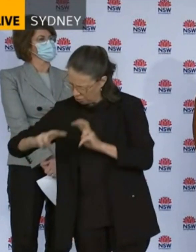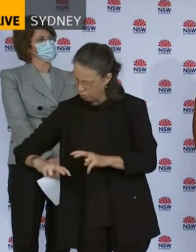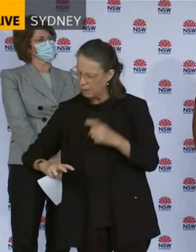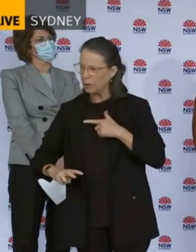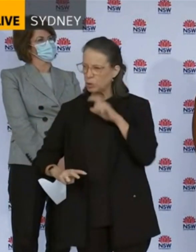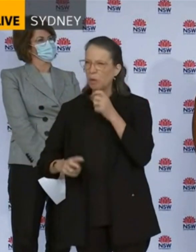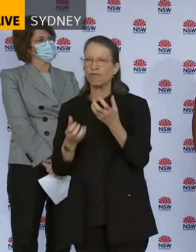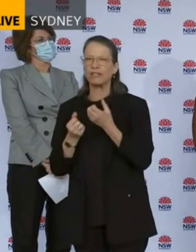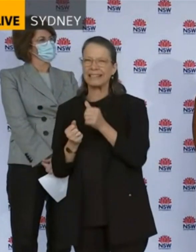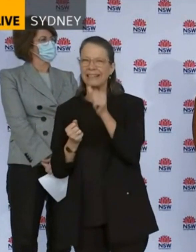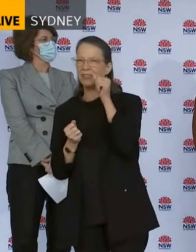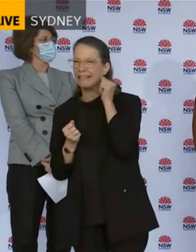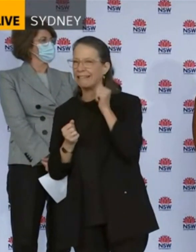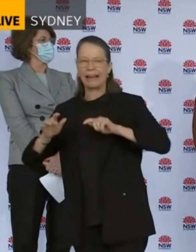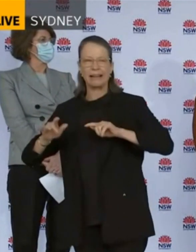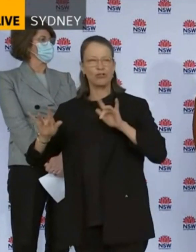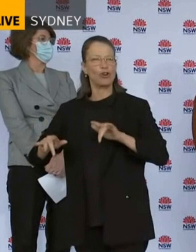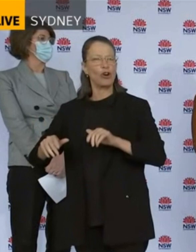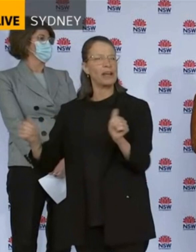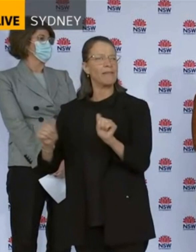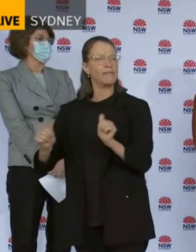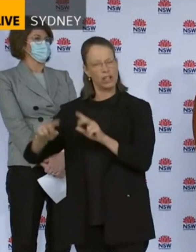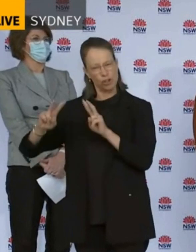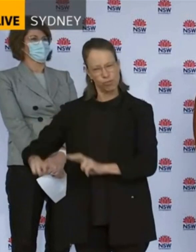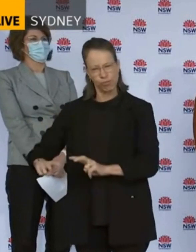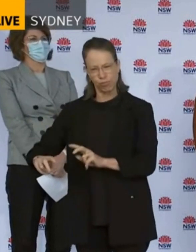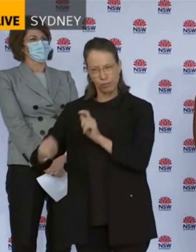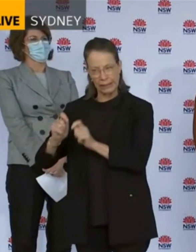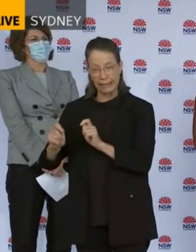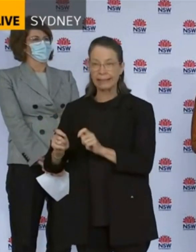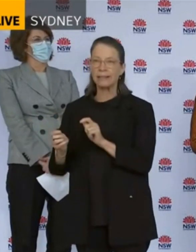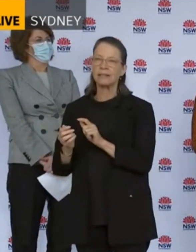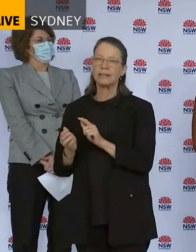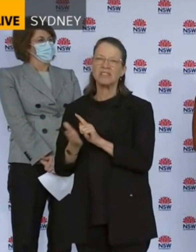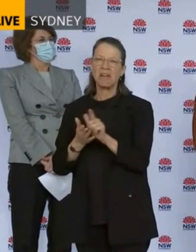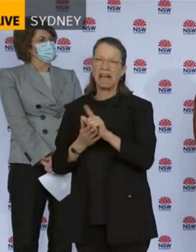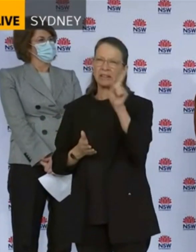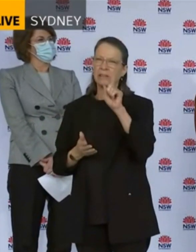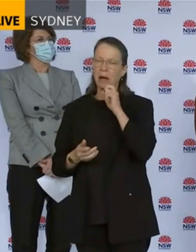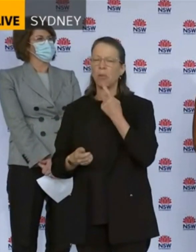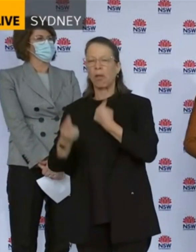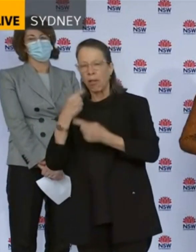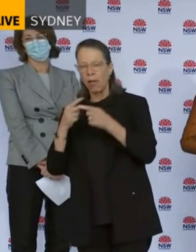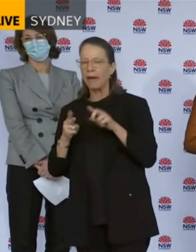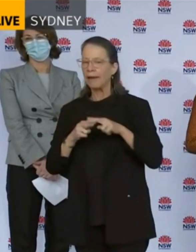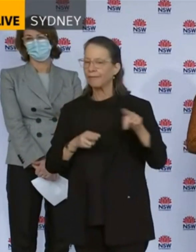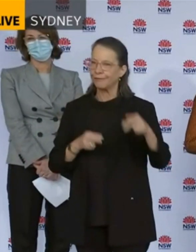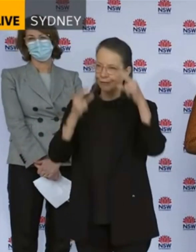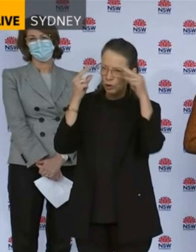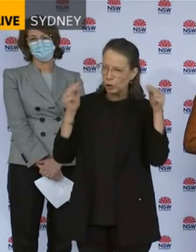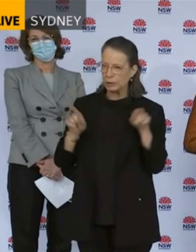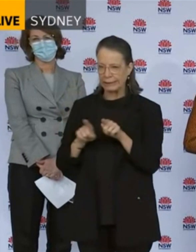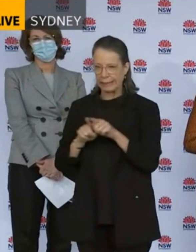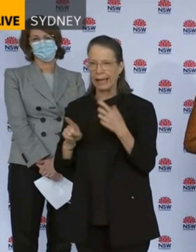lab yesterday, so I would expect later today to have an indication. We will obviously are sequencing every